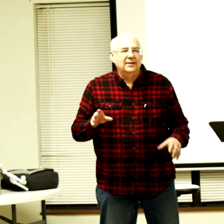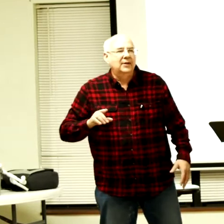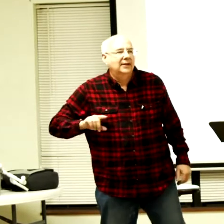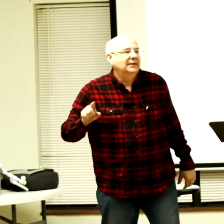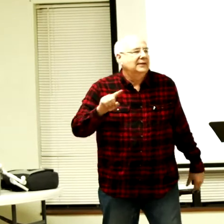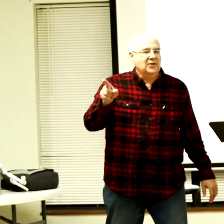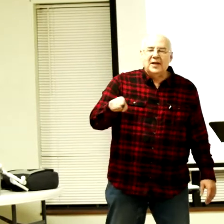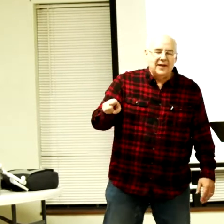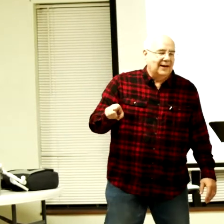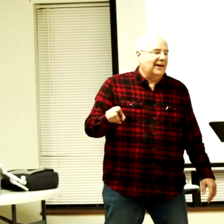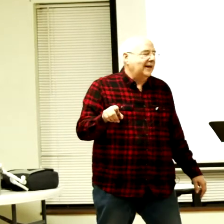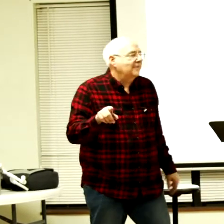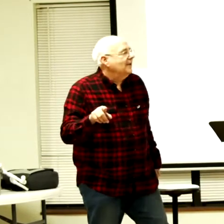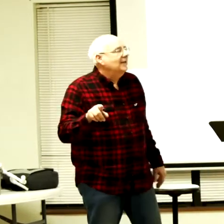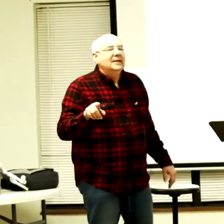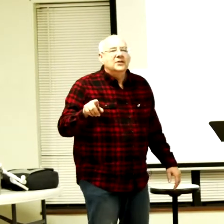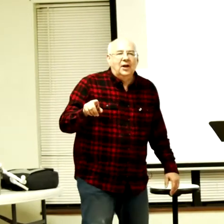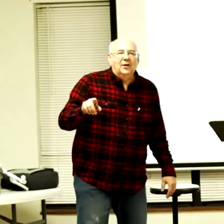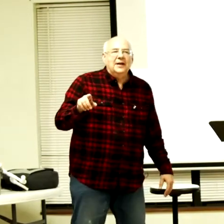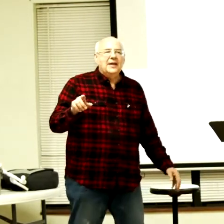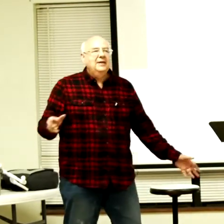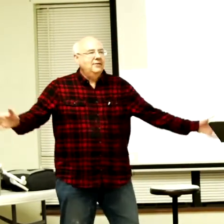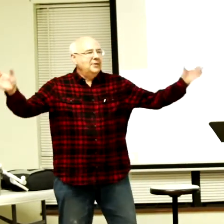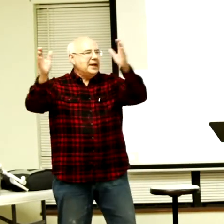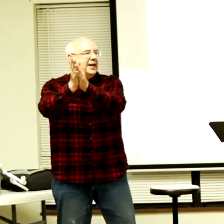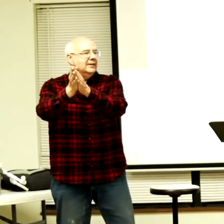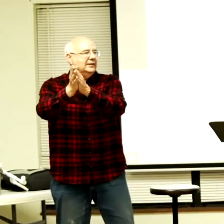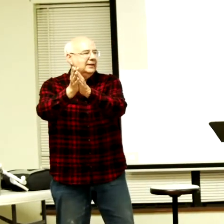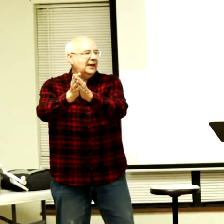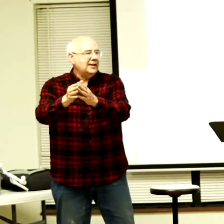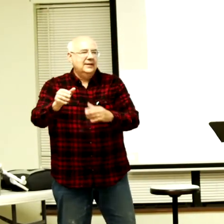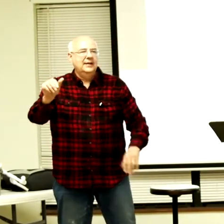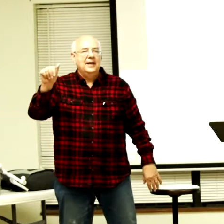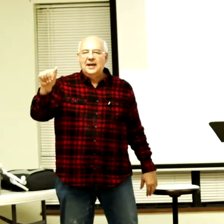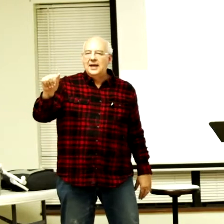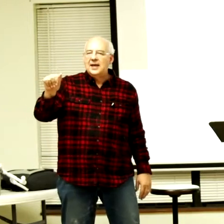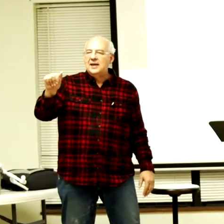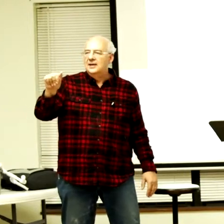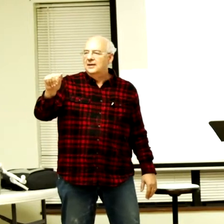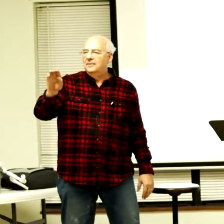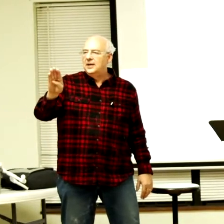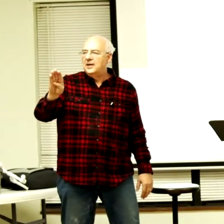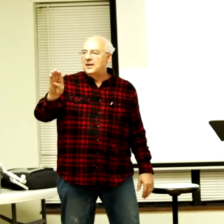okay. Z. All right. So again, from the beginning. All right. A,